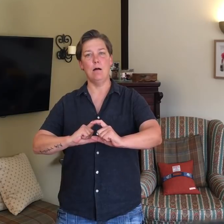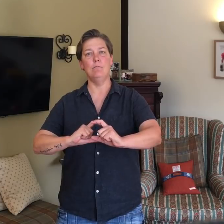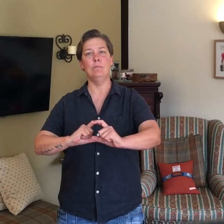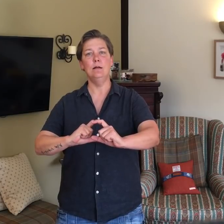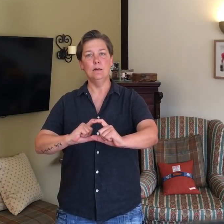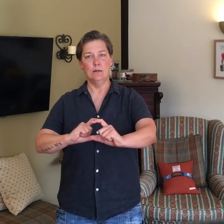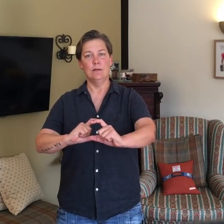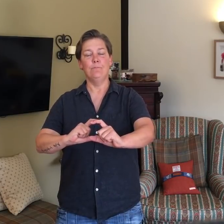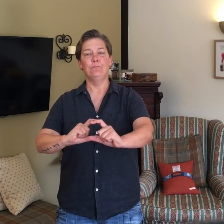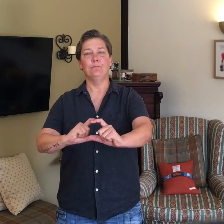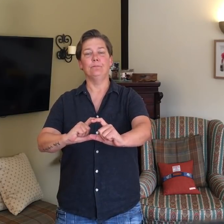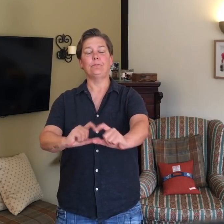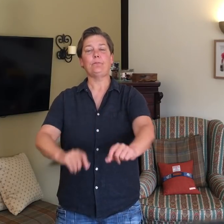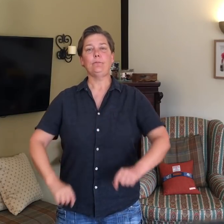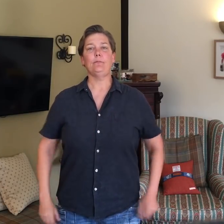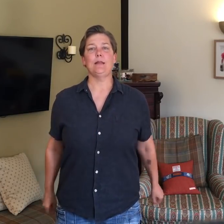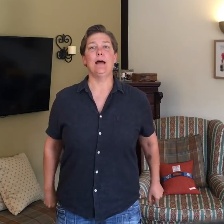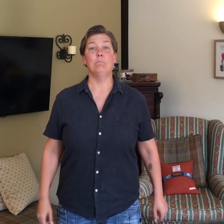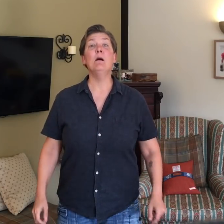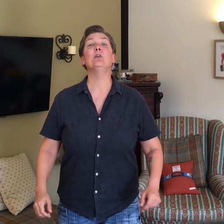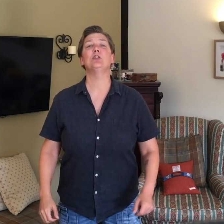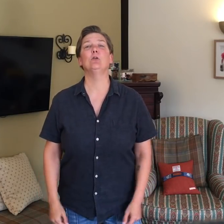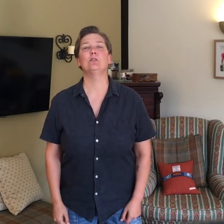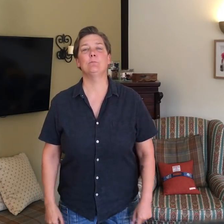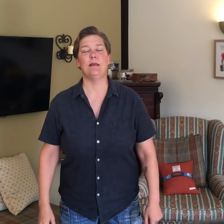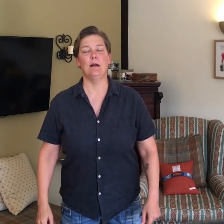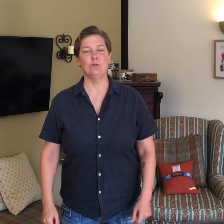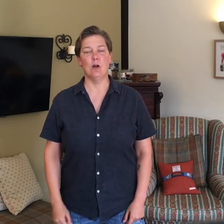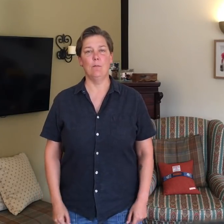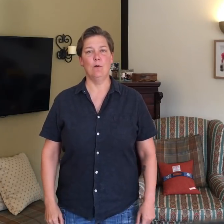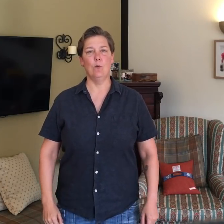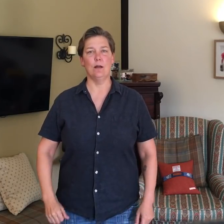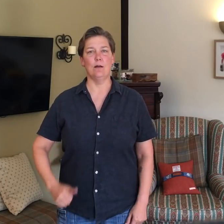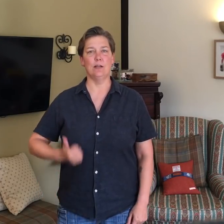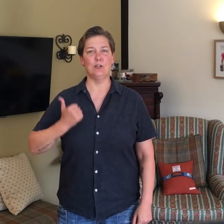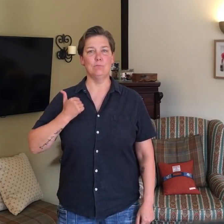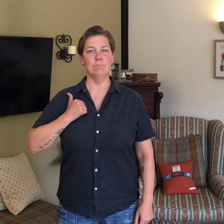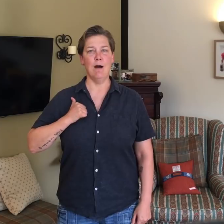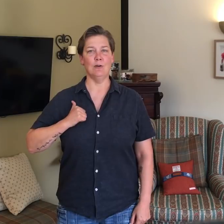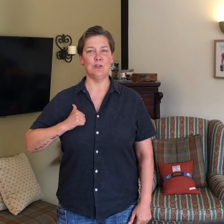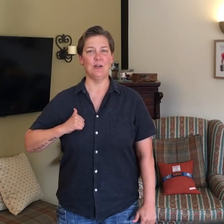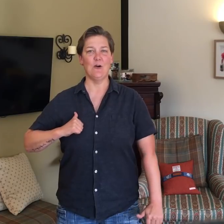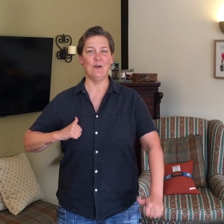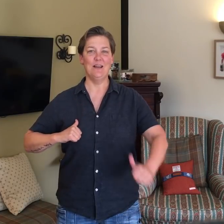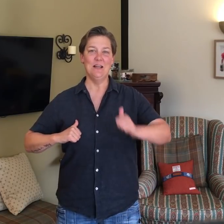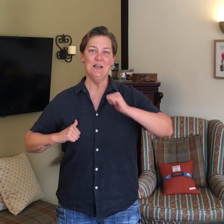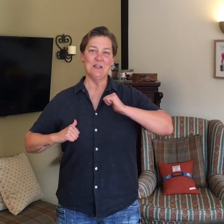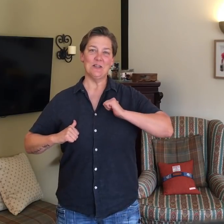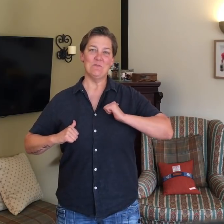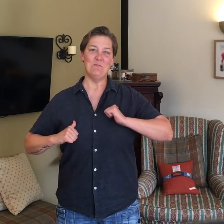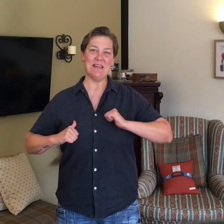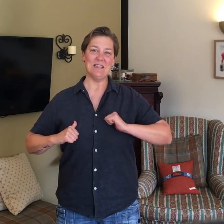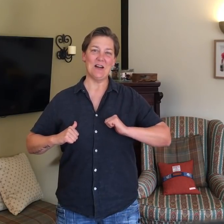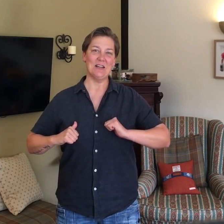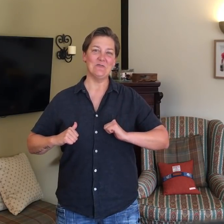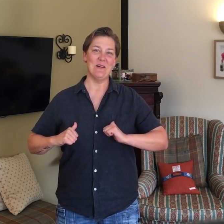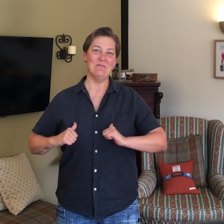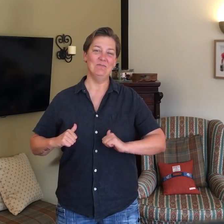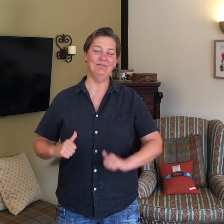come. And I'm marching on to the beat I drum. We are going to do marching on to the beat I drum.